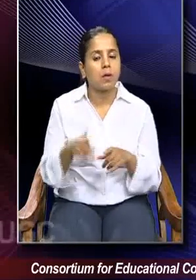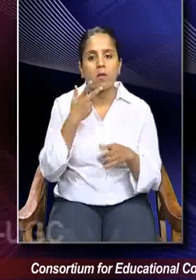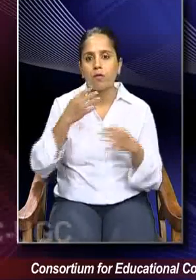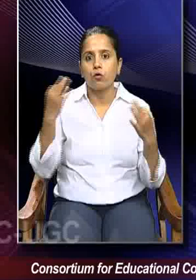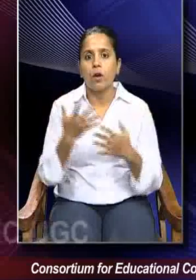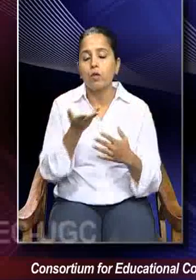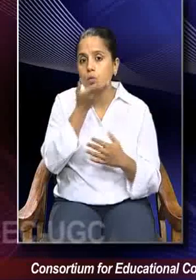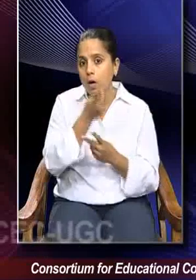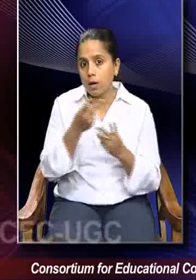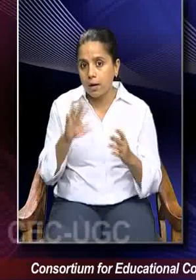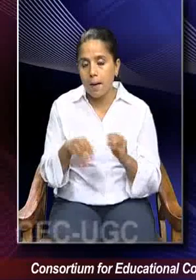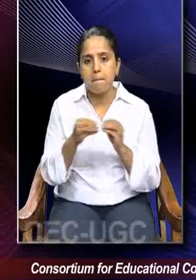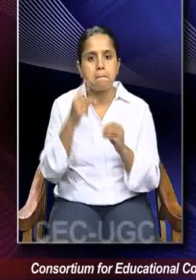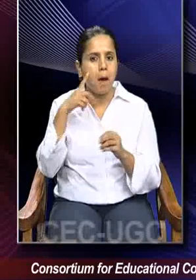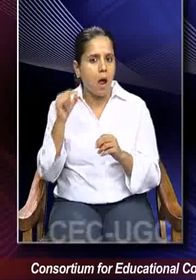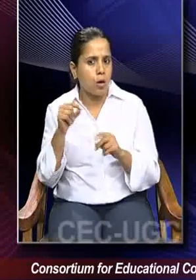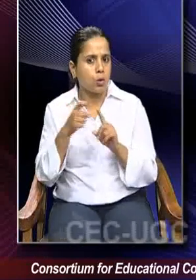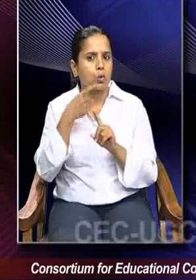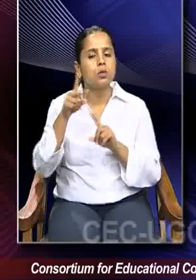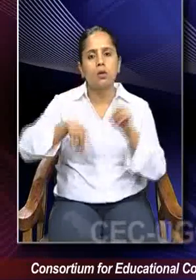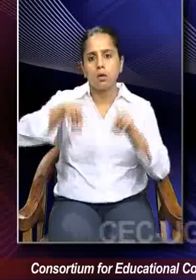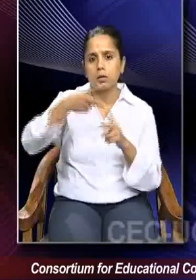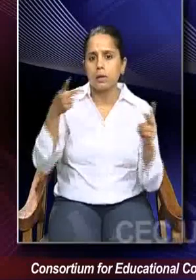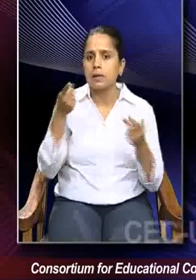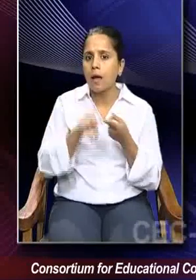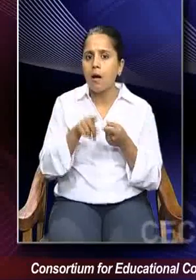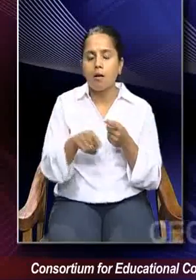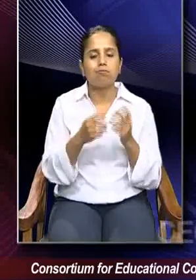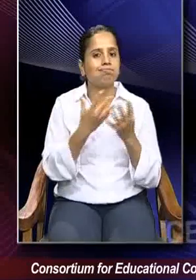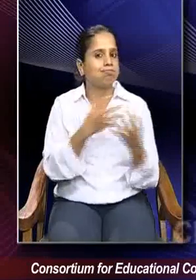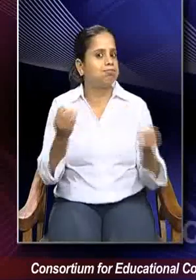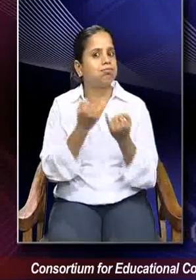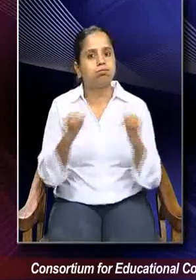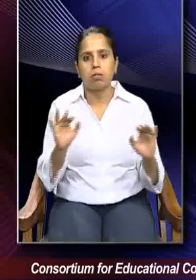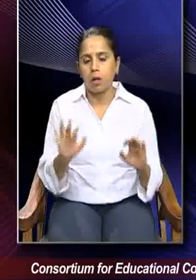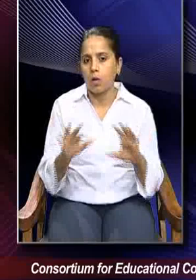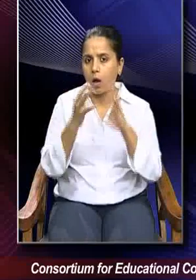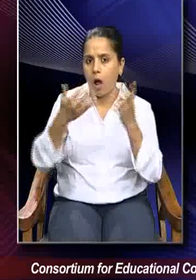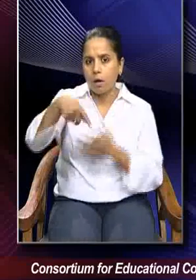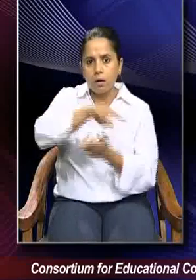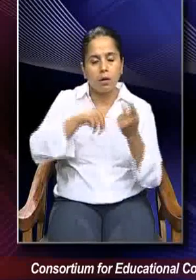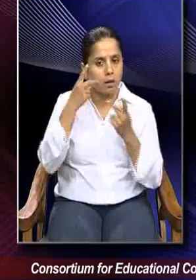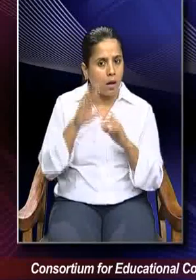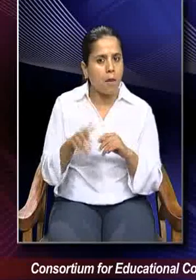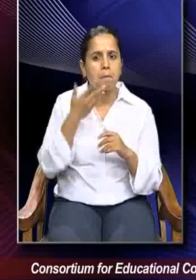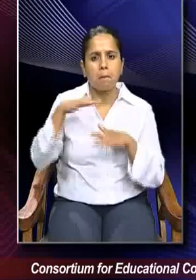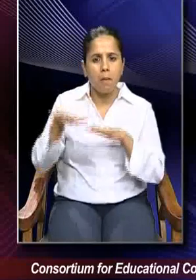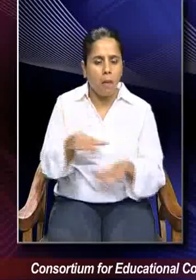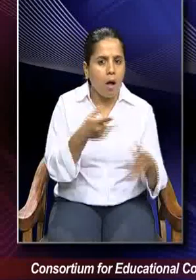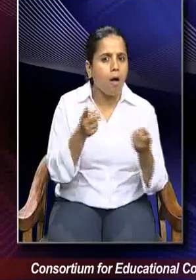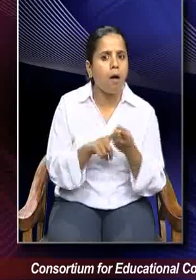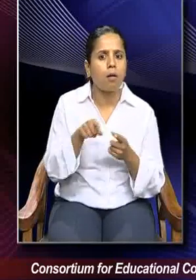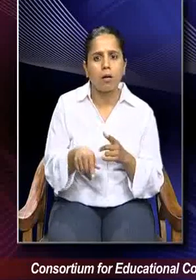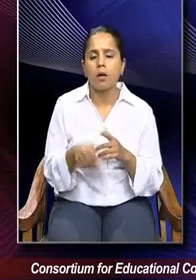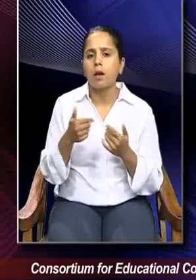freshwater biodiversity is also severely damaged. Countries' rivers and lakes often become an